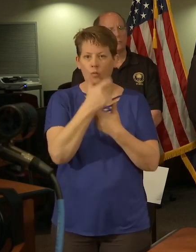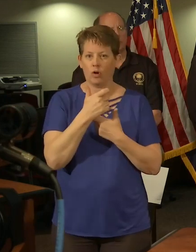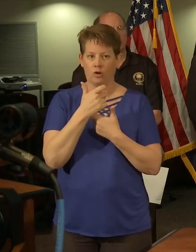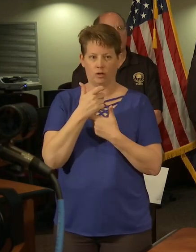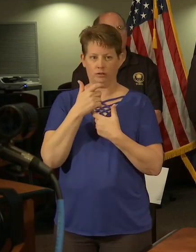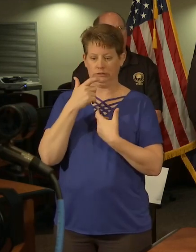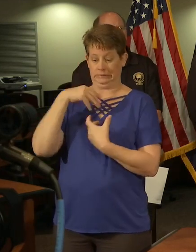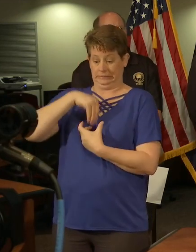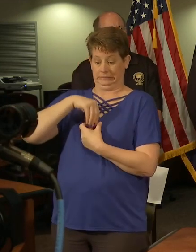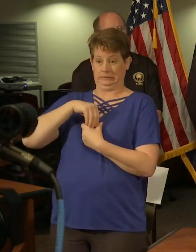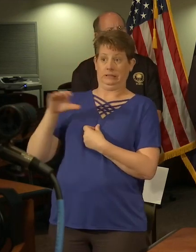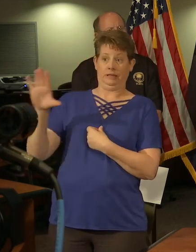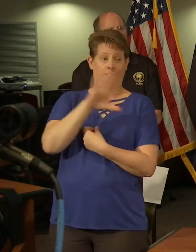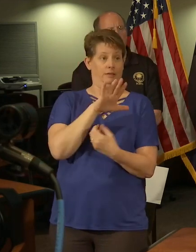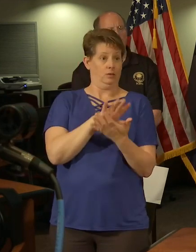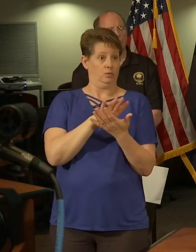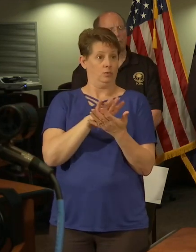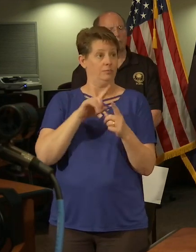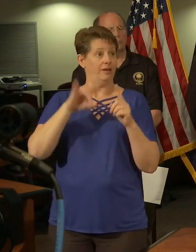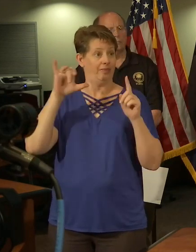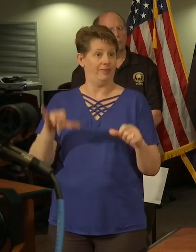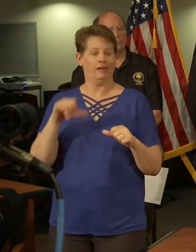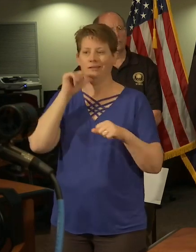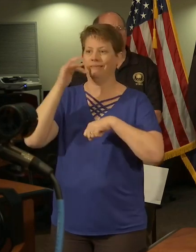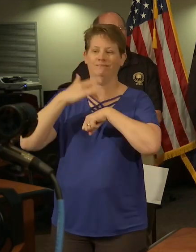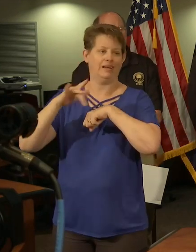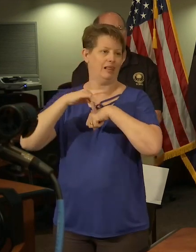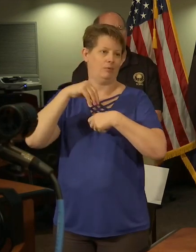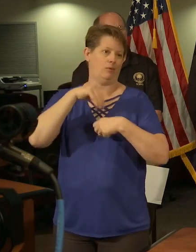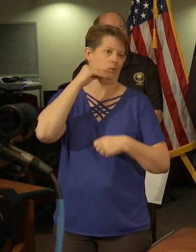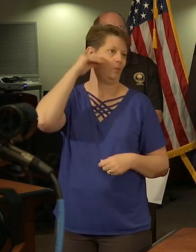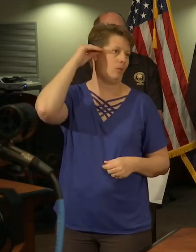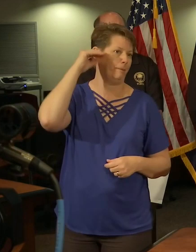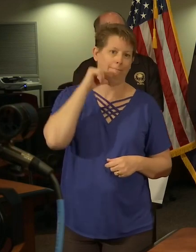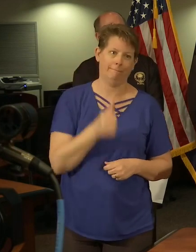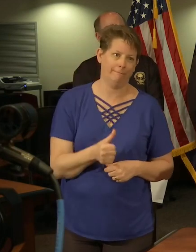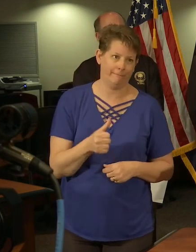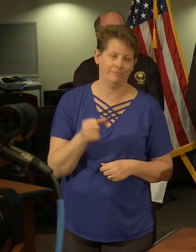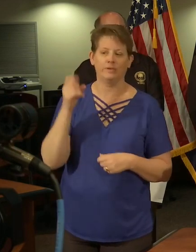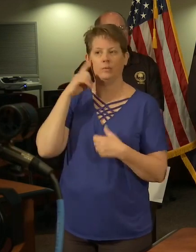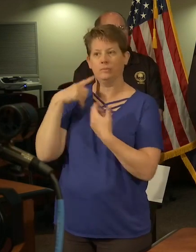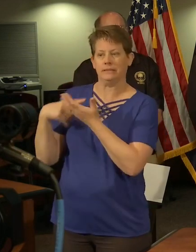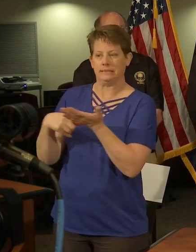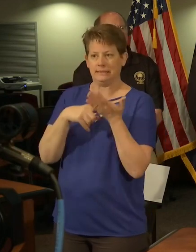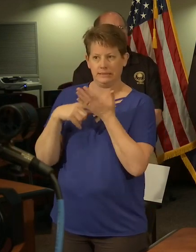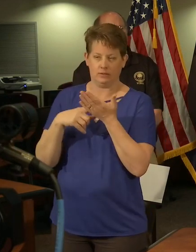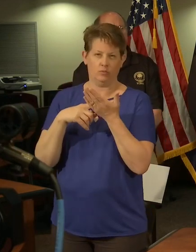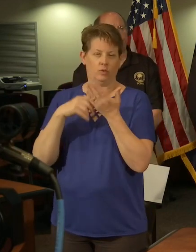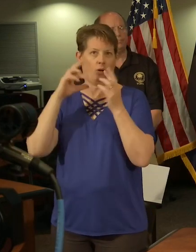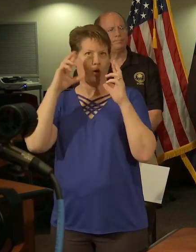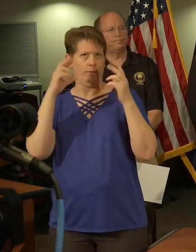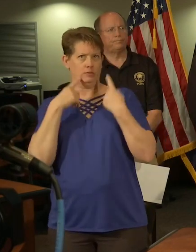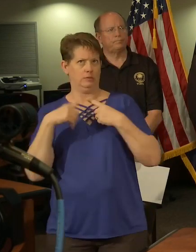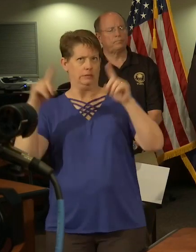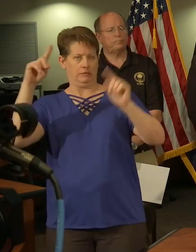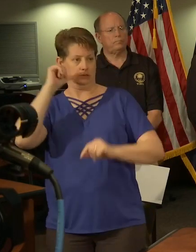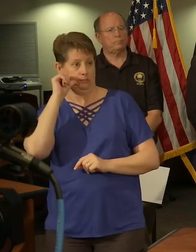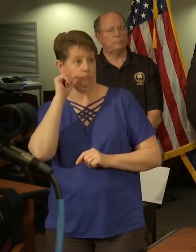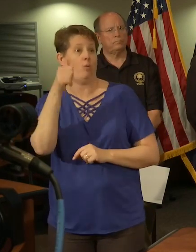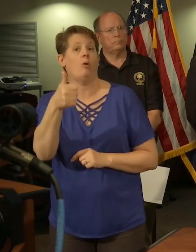during inside their school, but those channels are not available at home. So we will be making an announcement